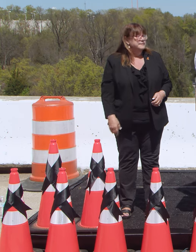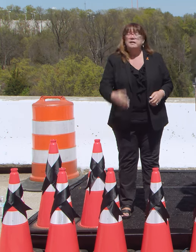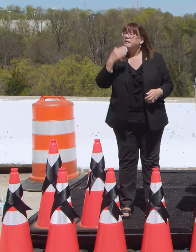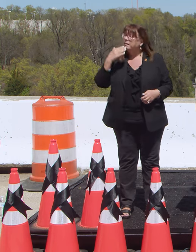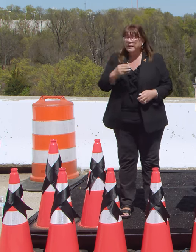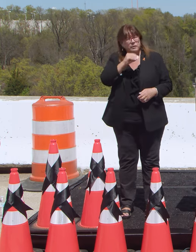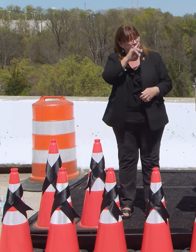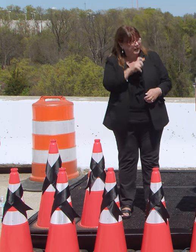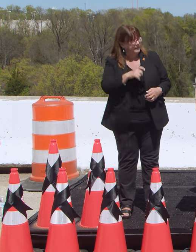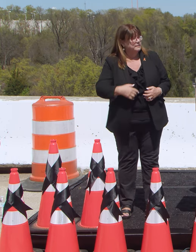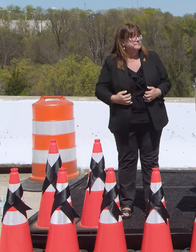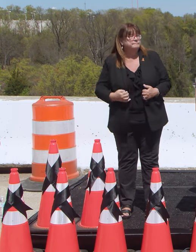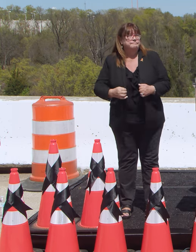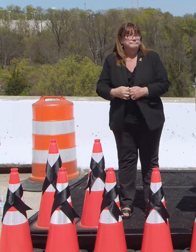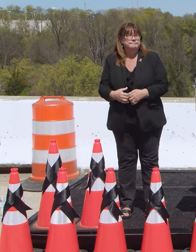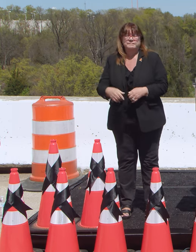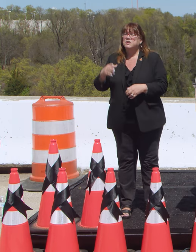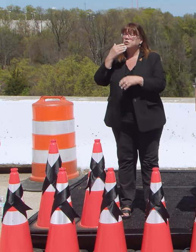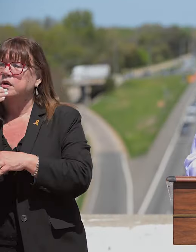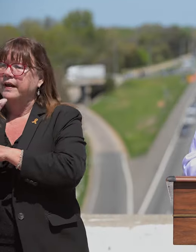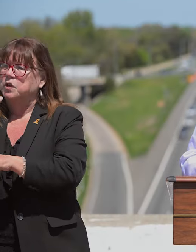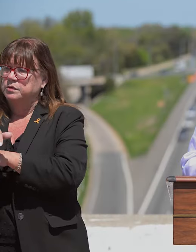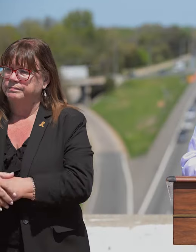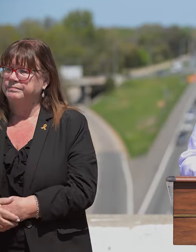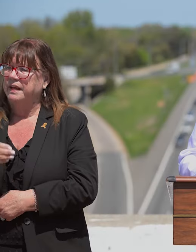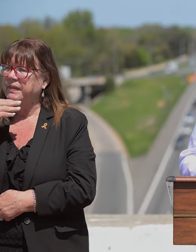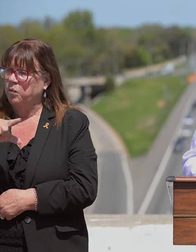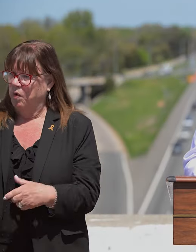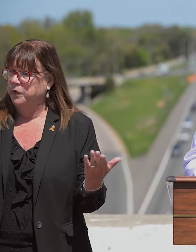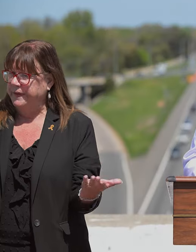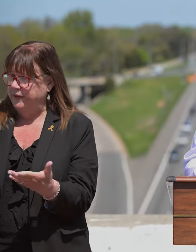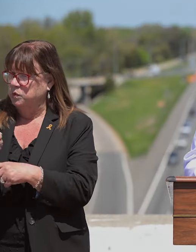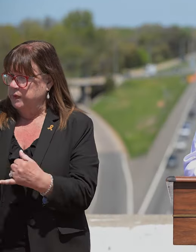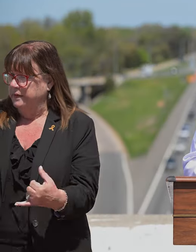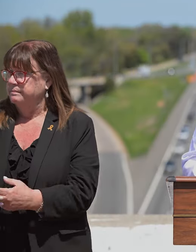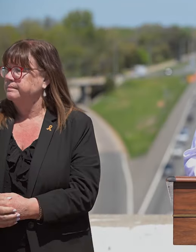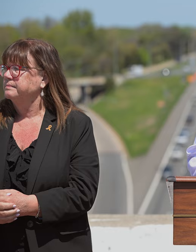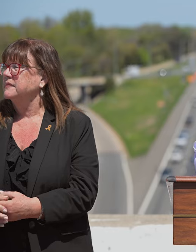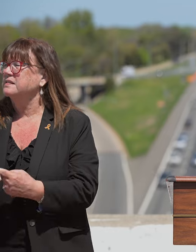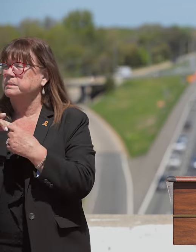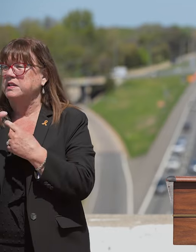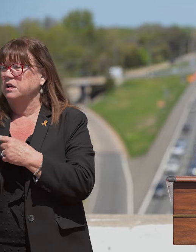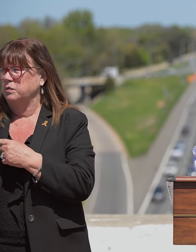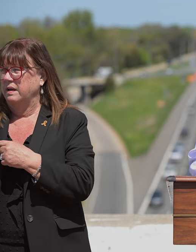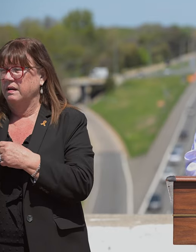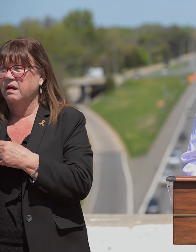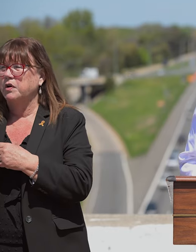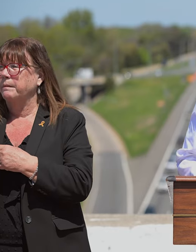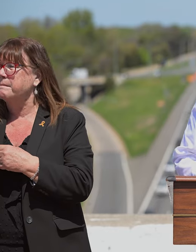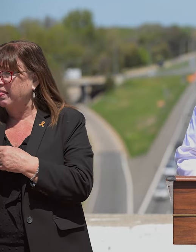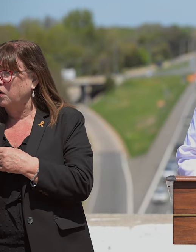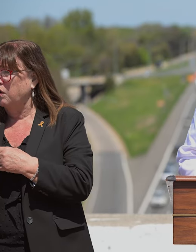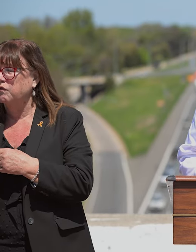Thank you, Mike. Good afternoon. Thank you all for being here today, and especially Lieutenant Governor Miller for